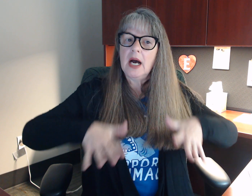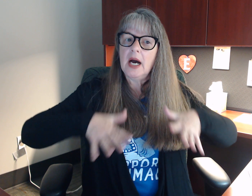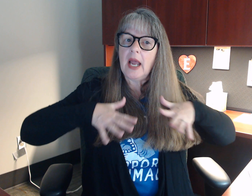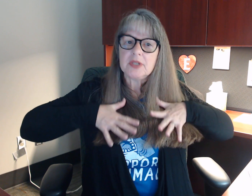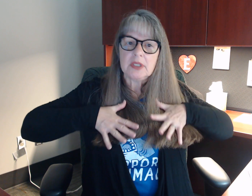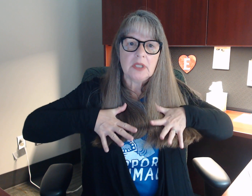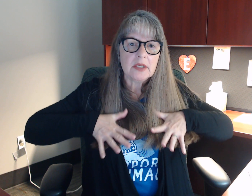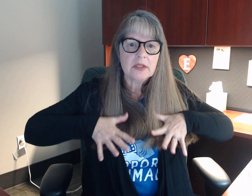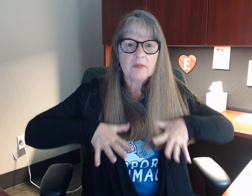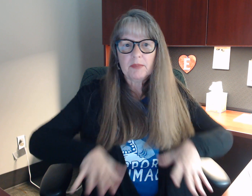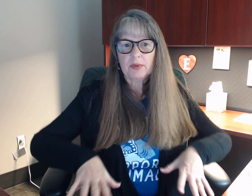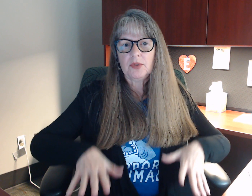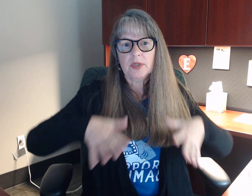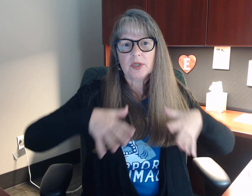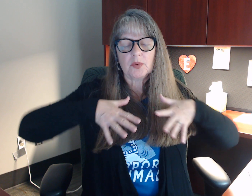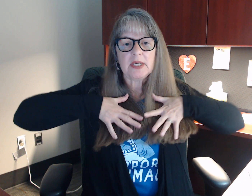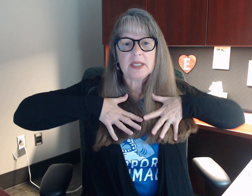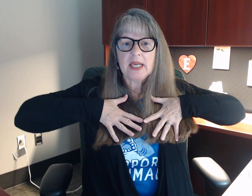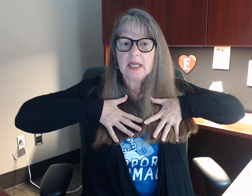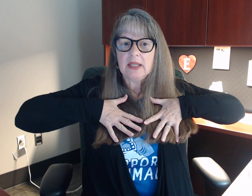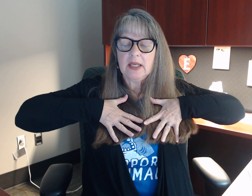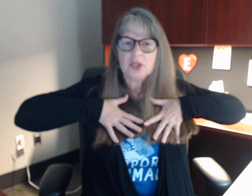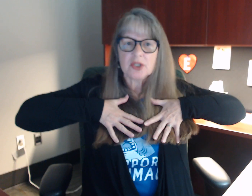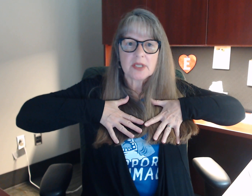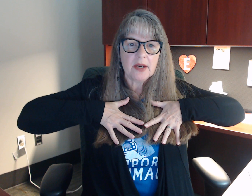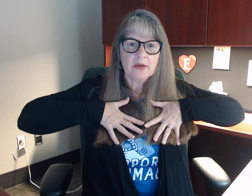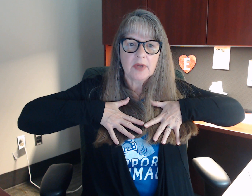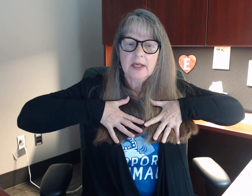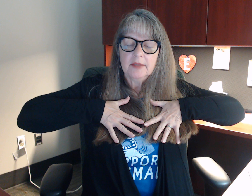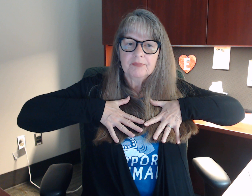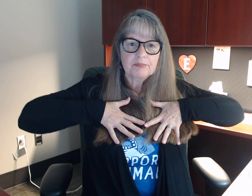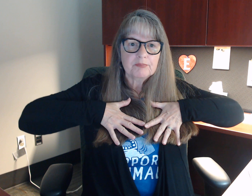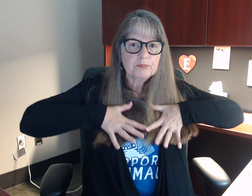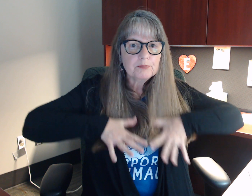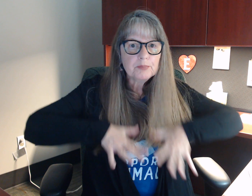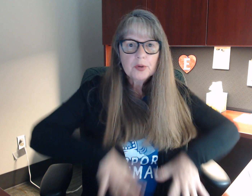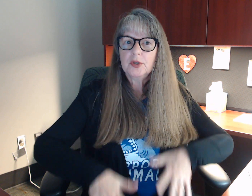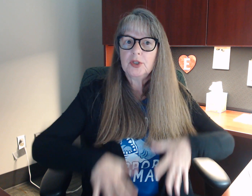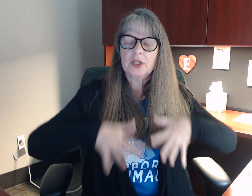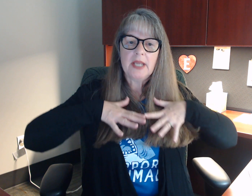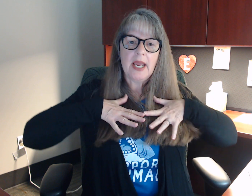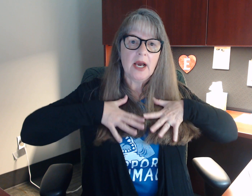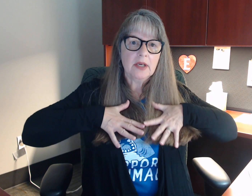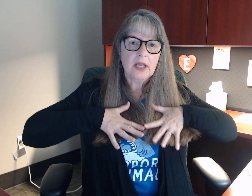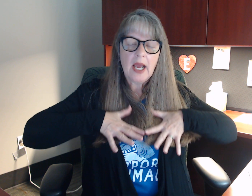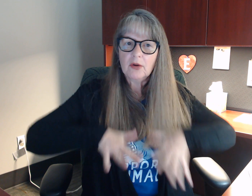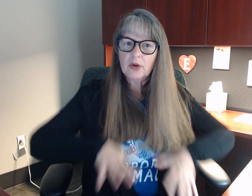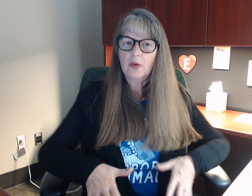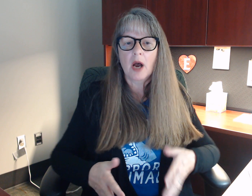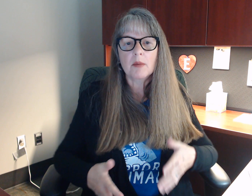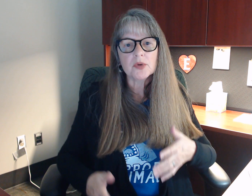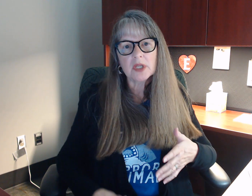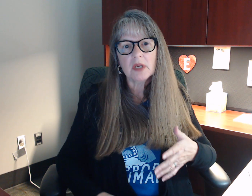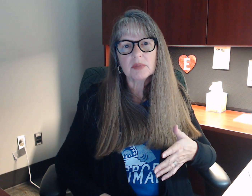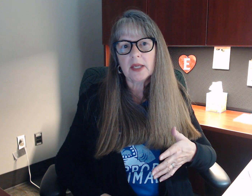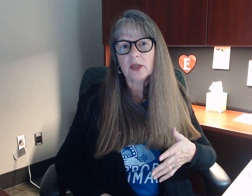I've seen a lot of deaf people do this where they take it and they just kind of push it down, and I don't know, it almost seems like I